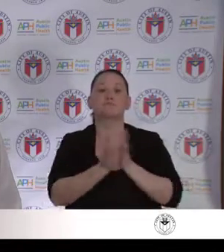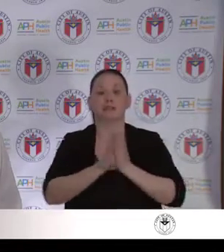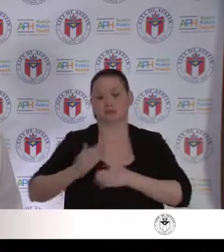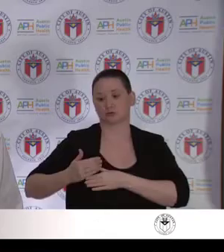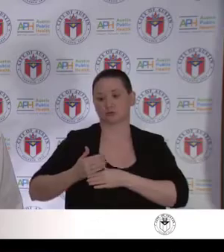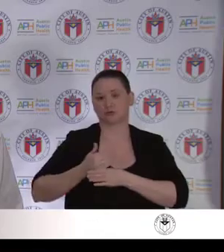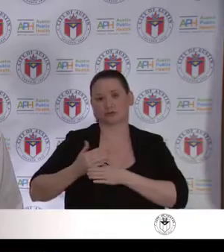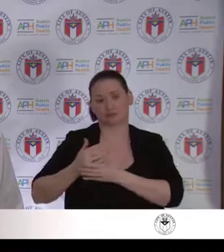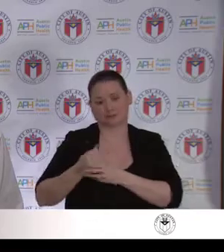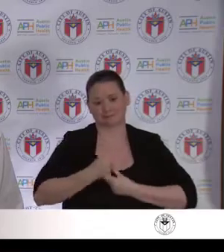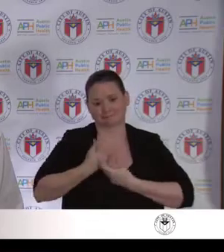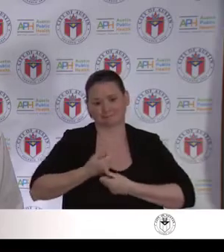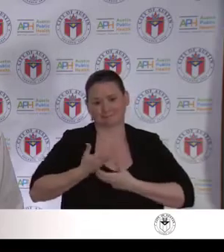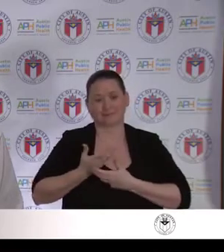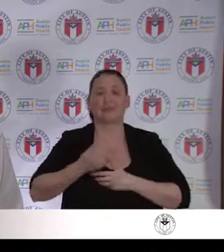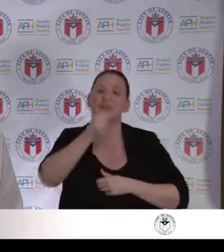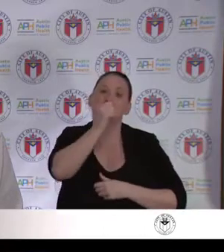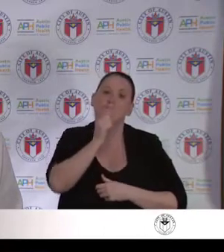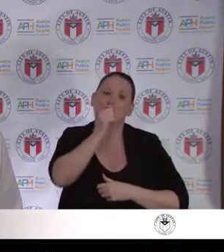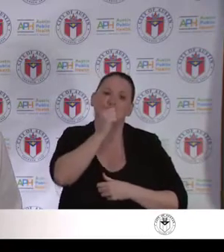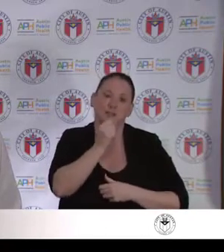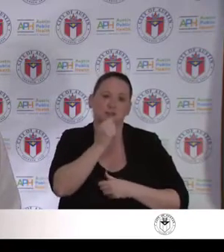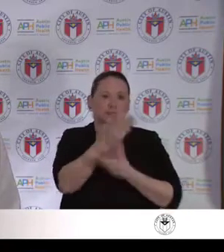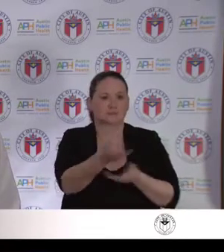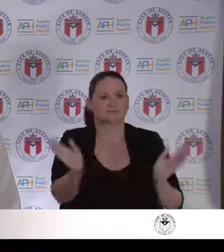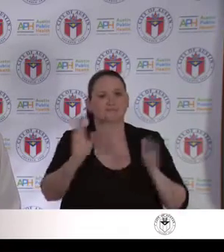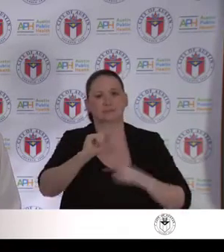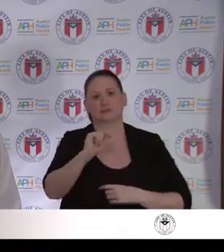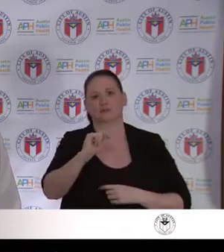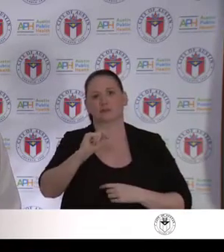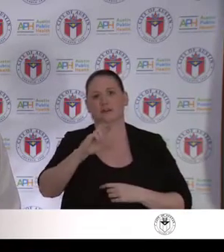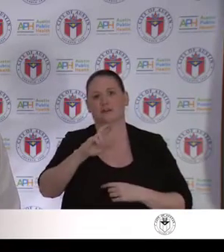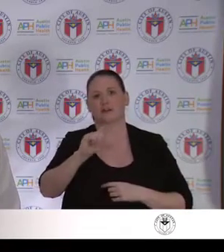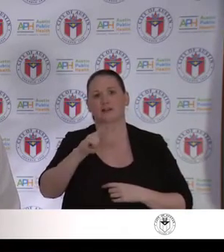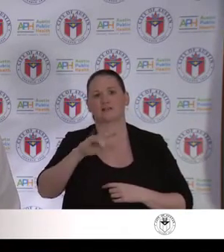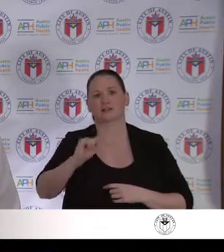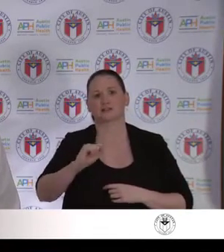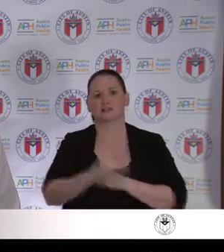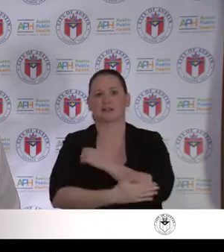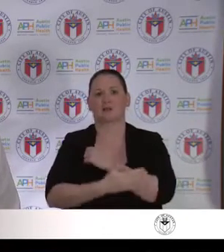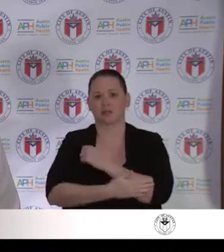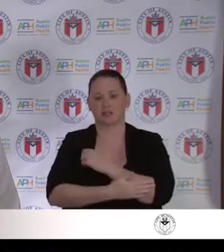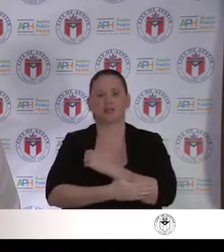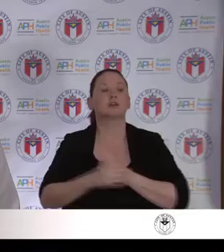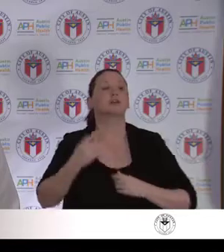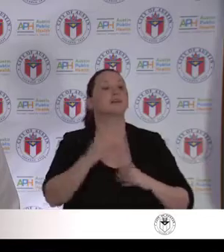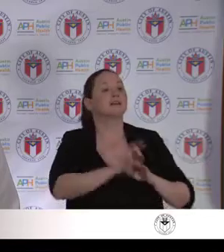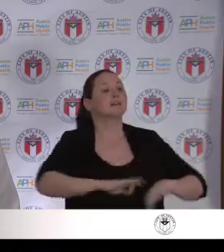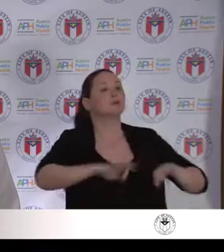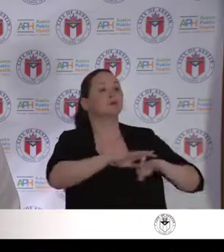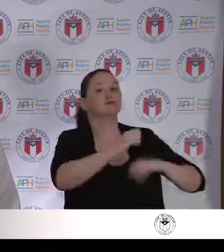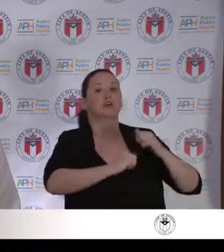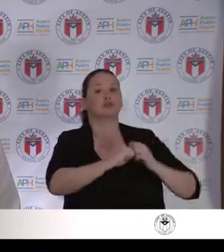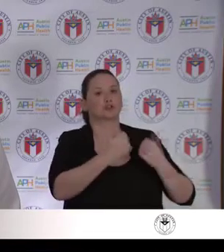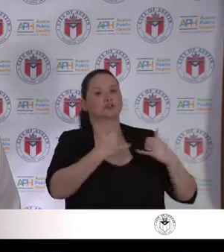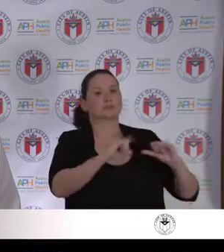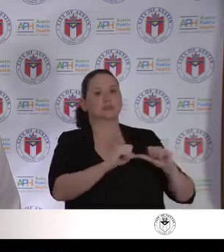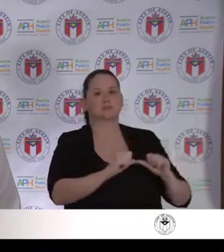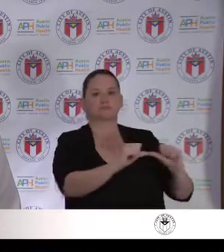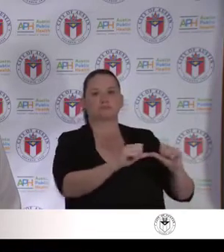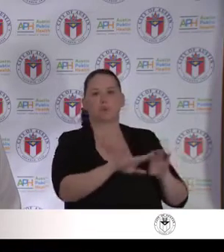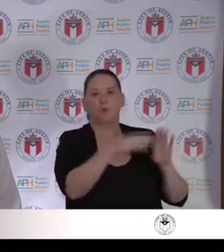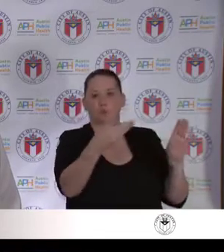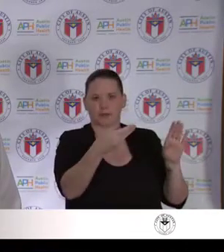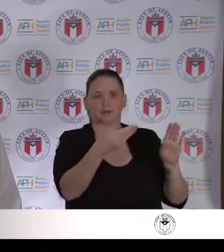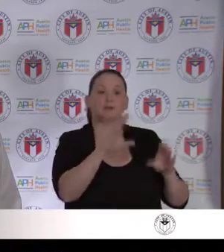and patience among our Travis County community. We are keeping critical infrastructure open. That critical infrastructure does,